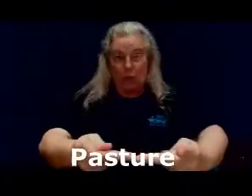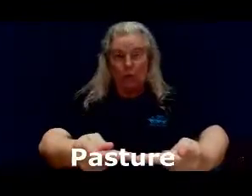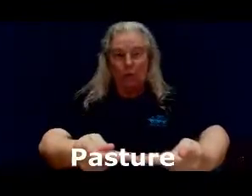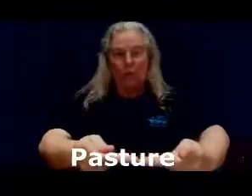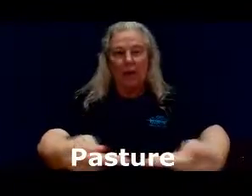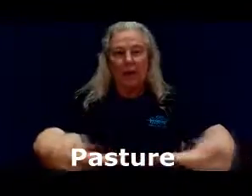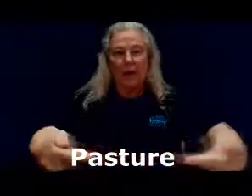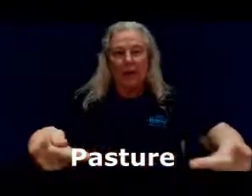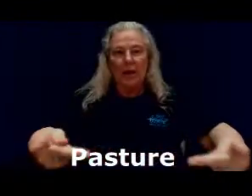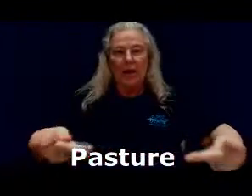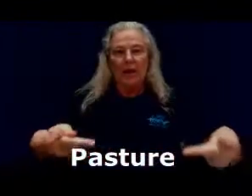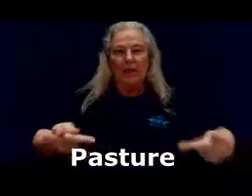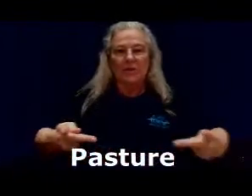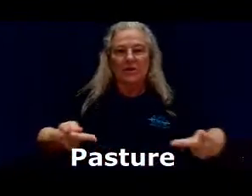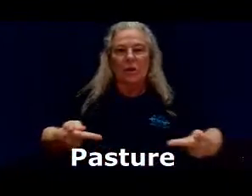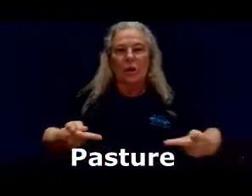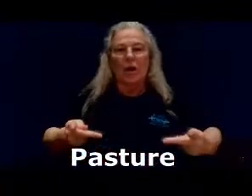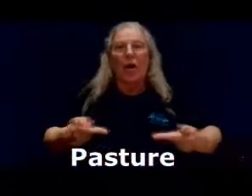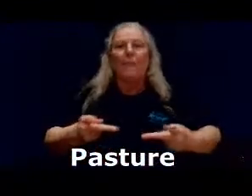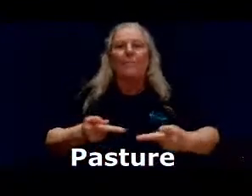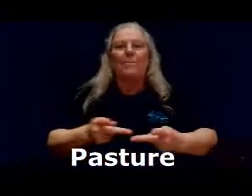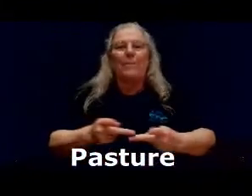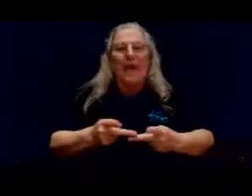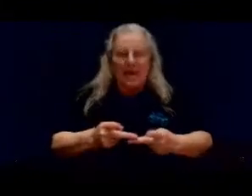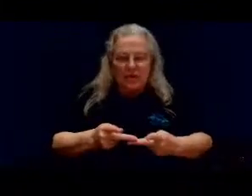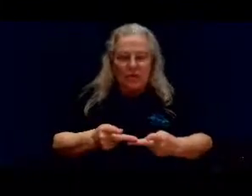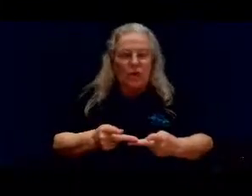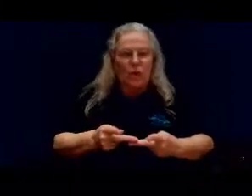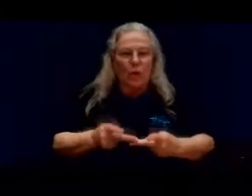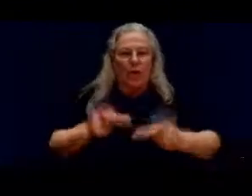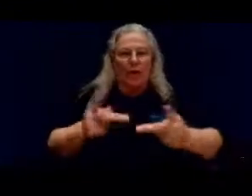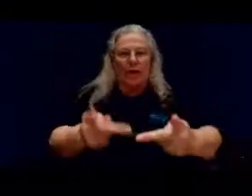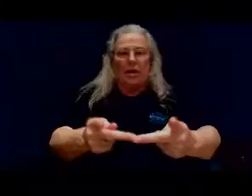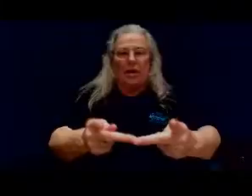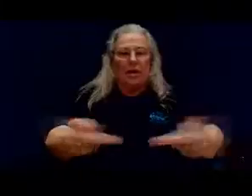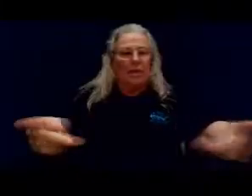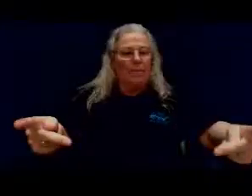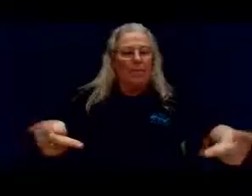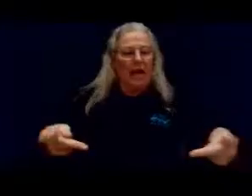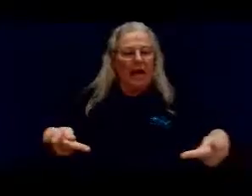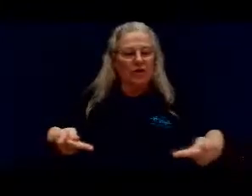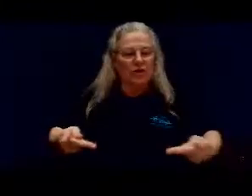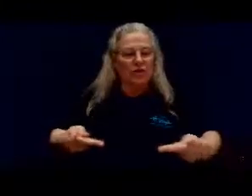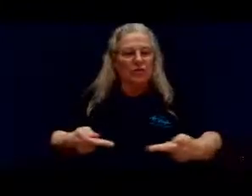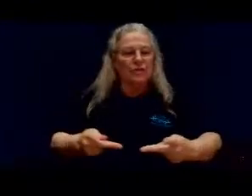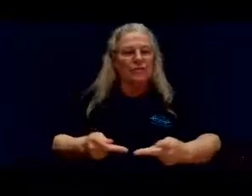from your body, make a square back to your body. Pastures.